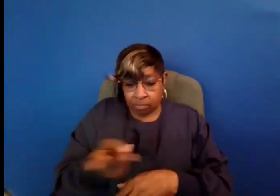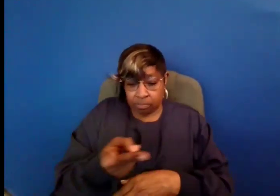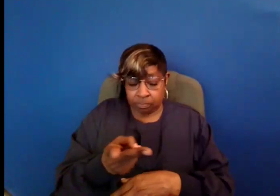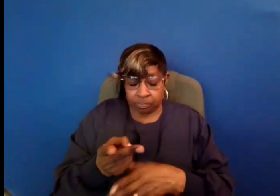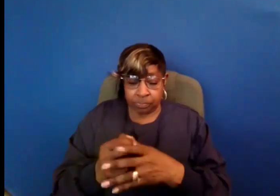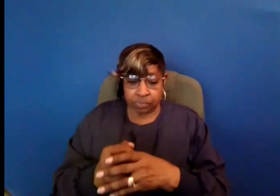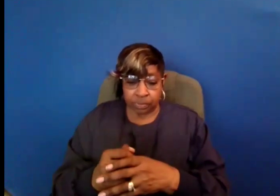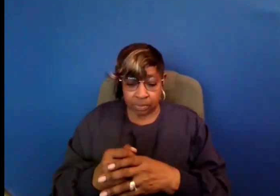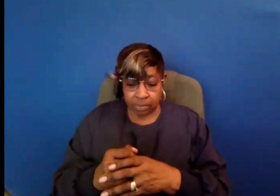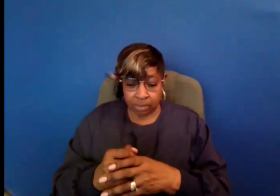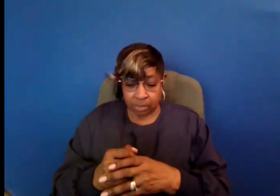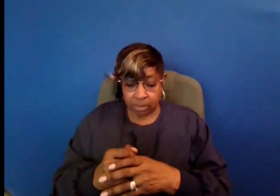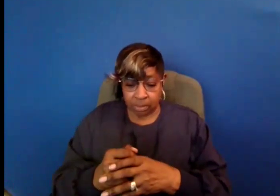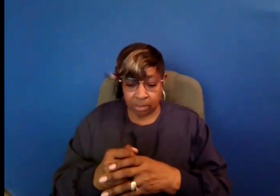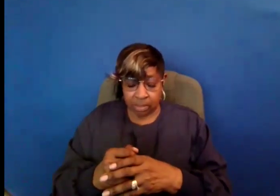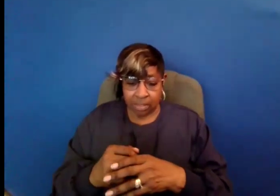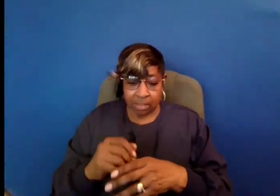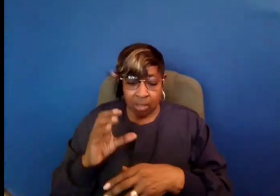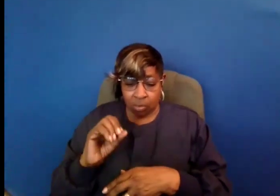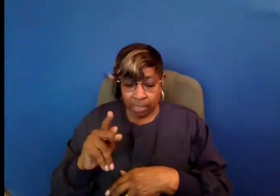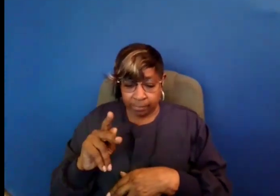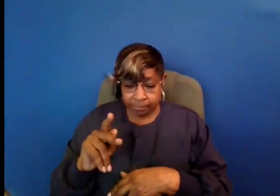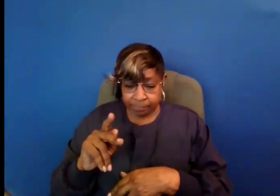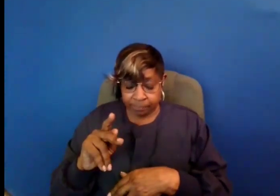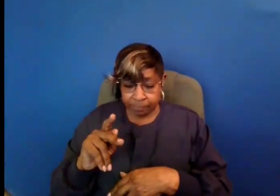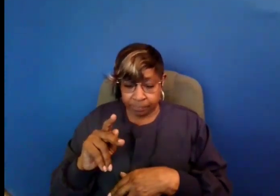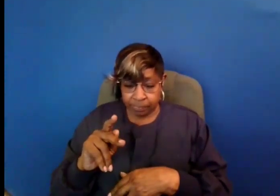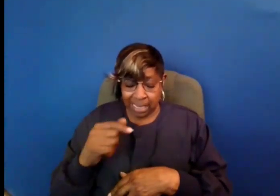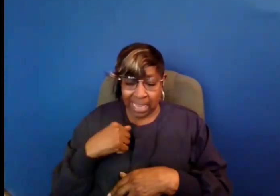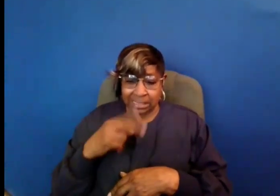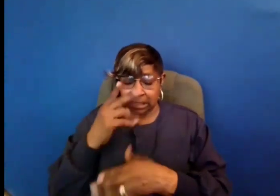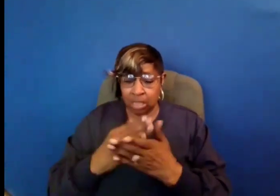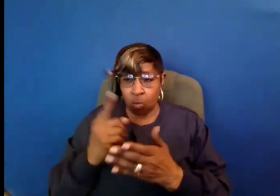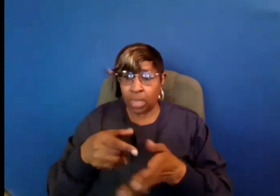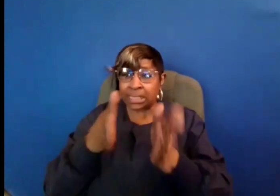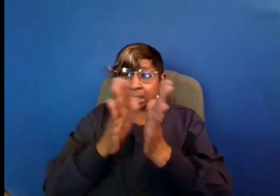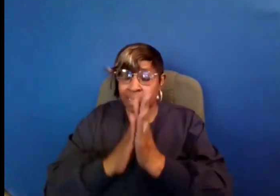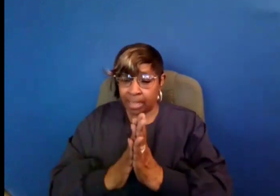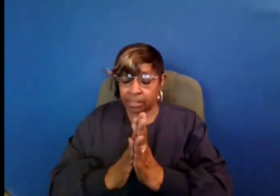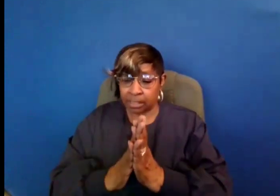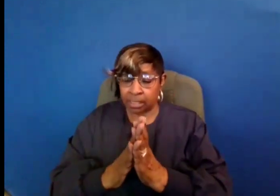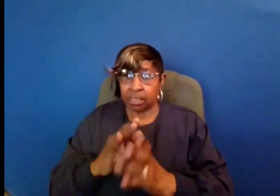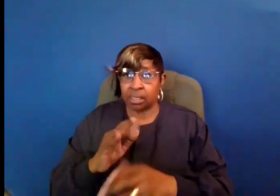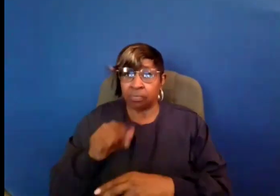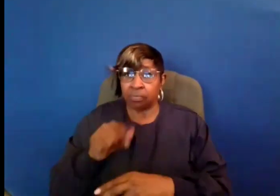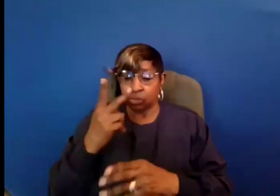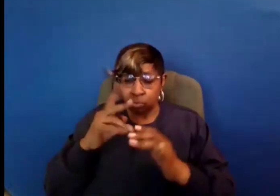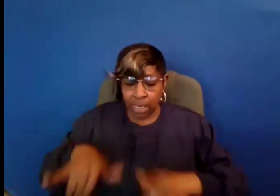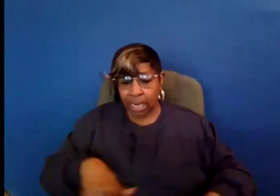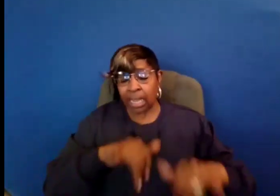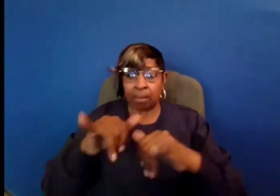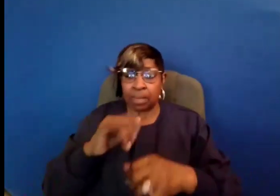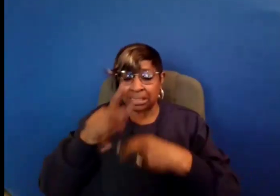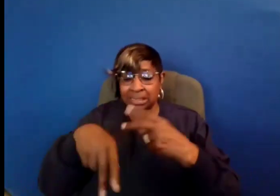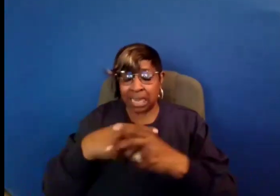can spike it down, Odell. I see someone is asking that there are two very common types of